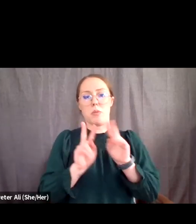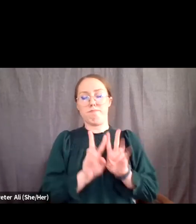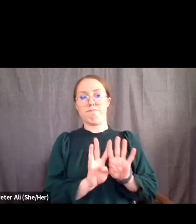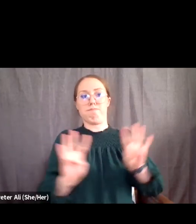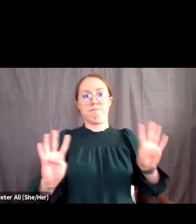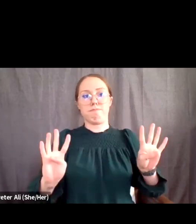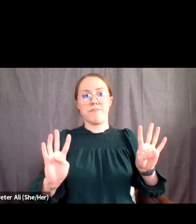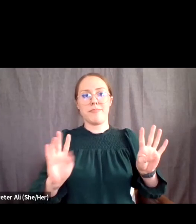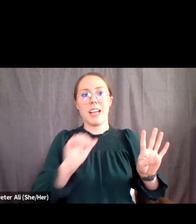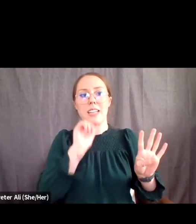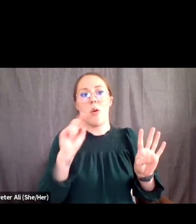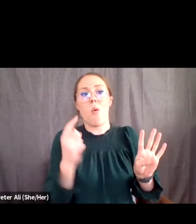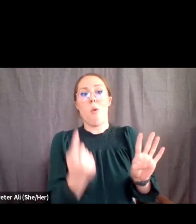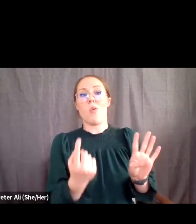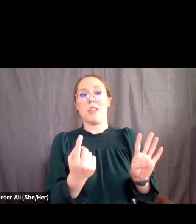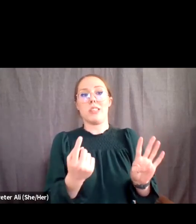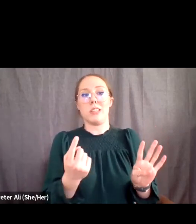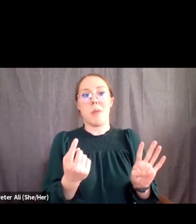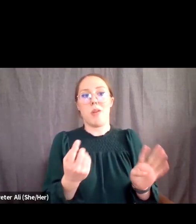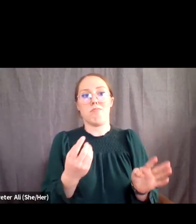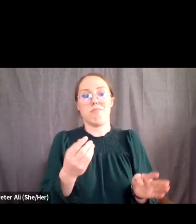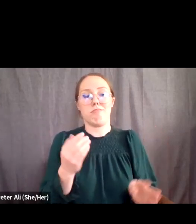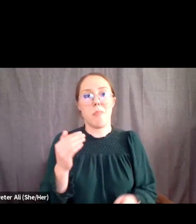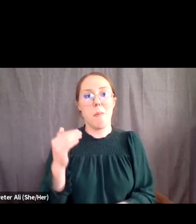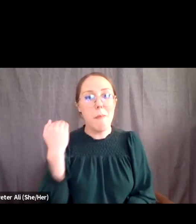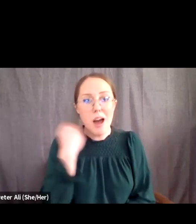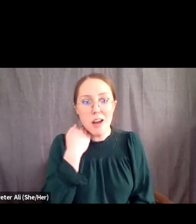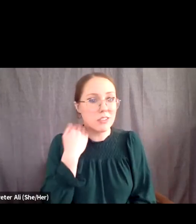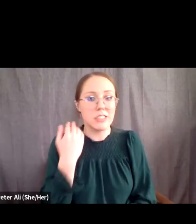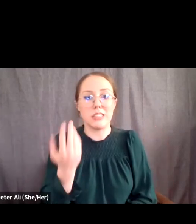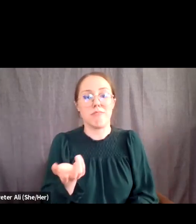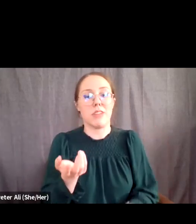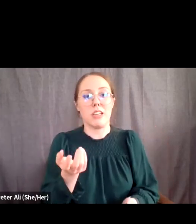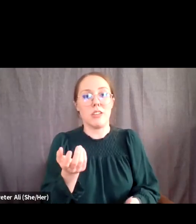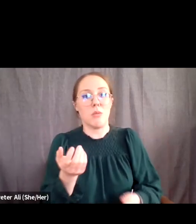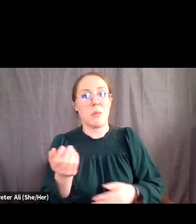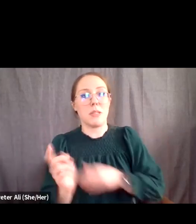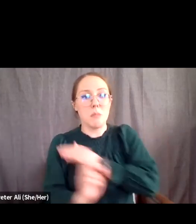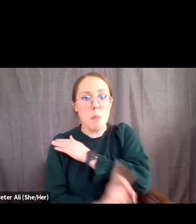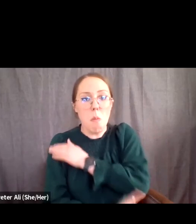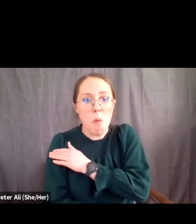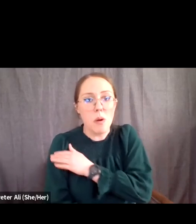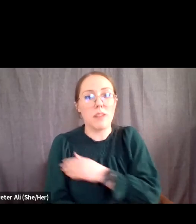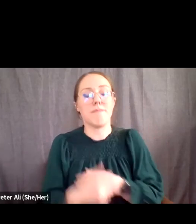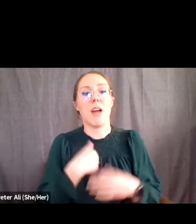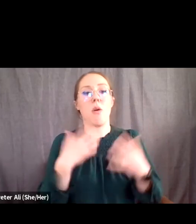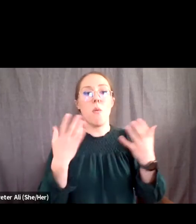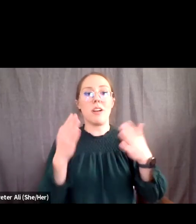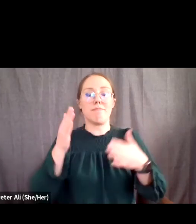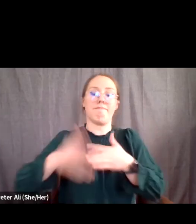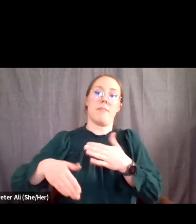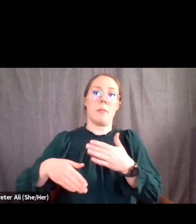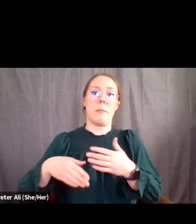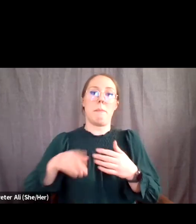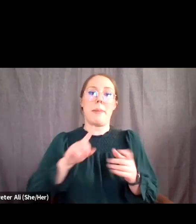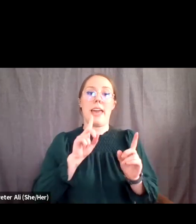is an integral part of what it means to be poor. I want to end with answering two questions that I posed